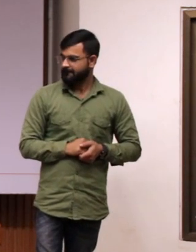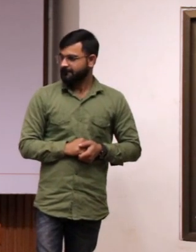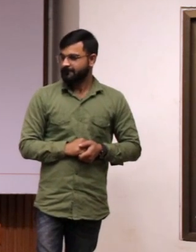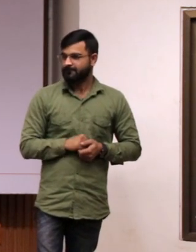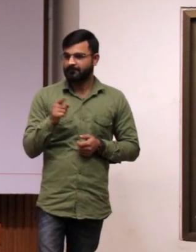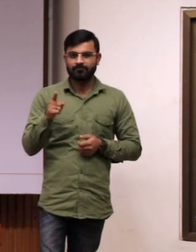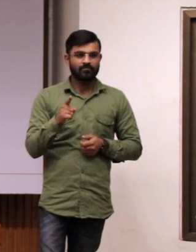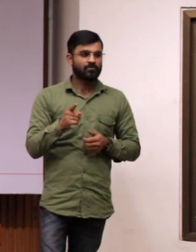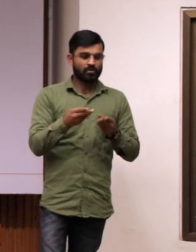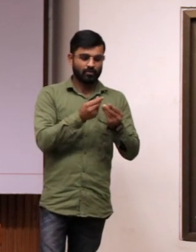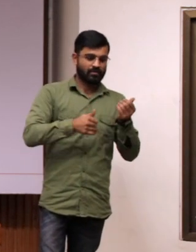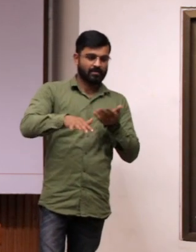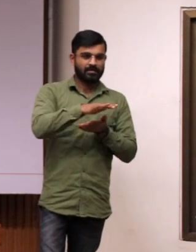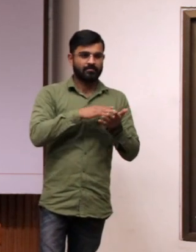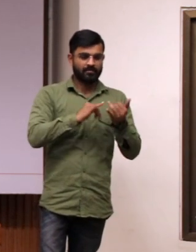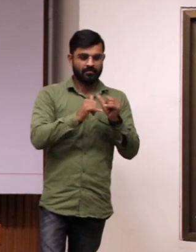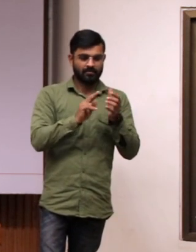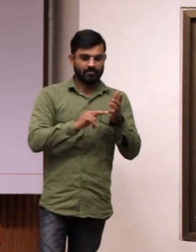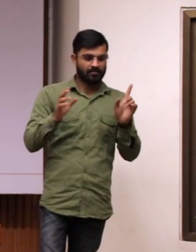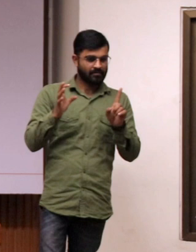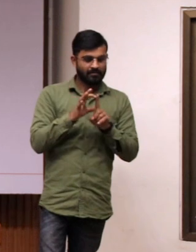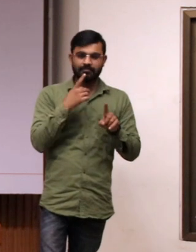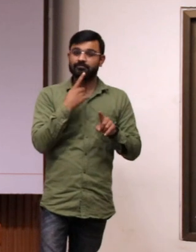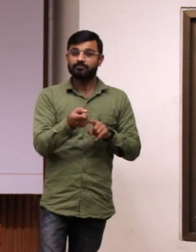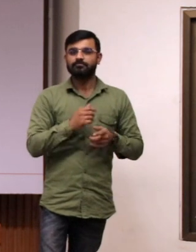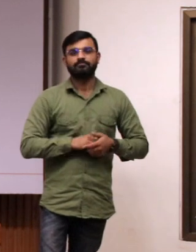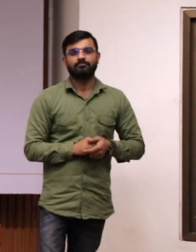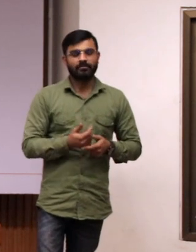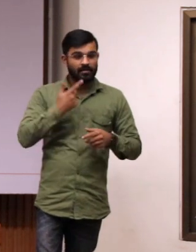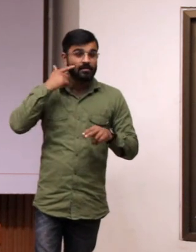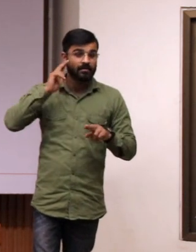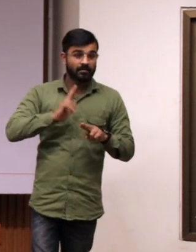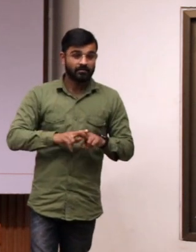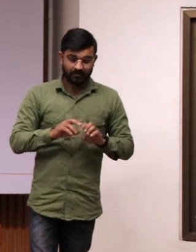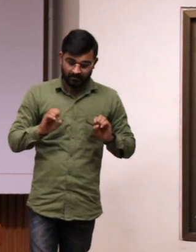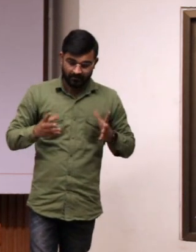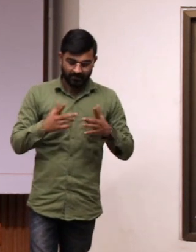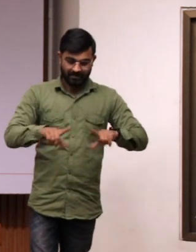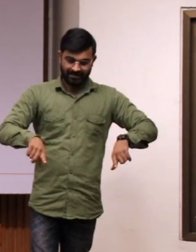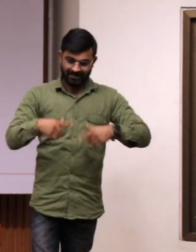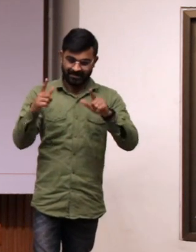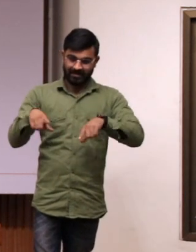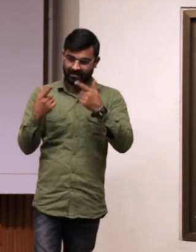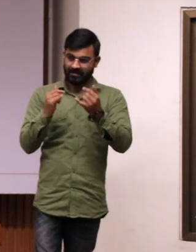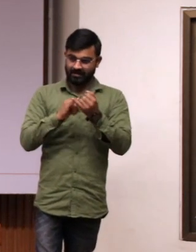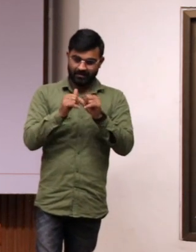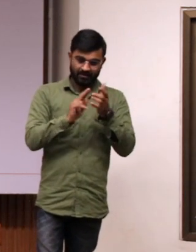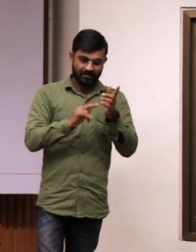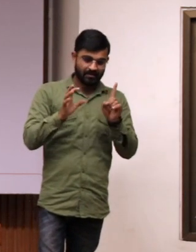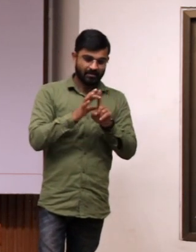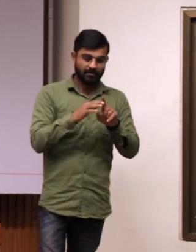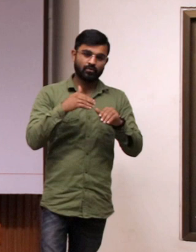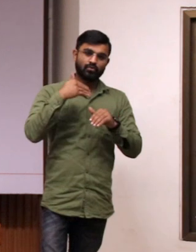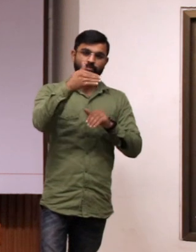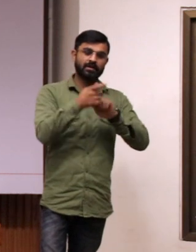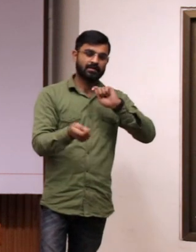you cannot bring soil to the sand. As I said, if you bring trees to the sand, then further